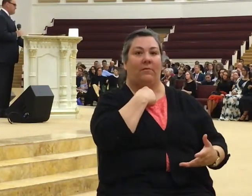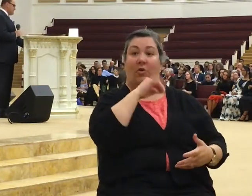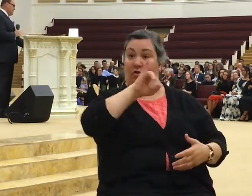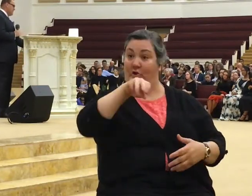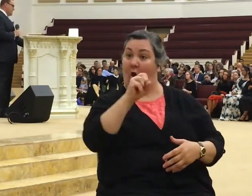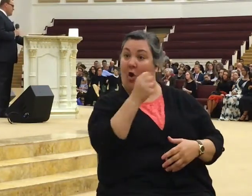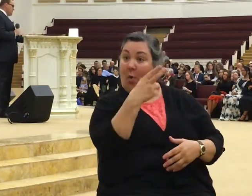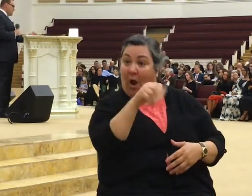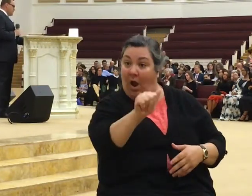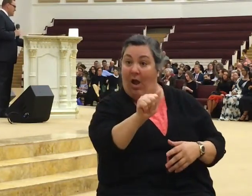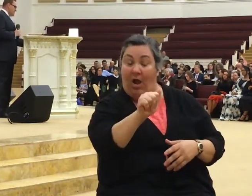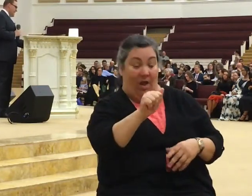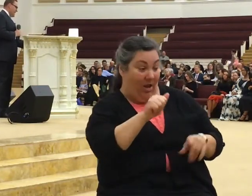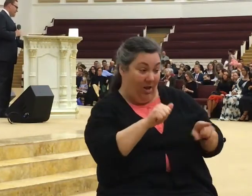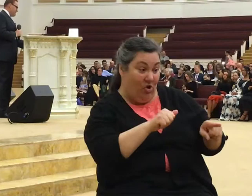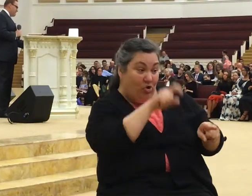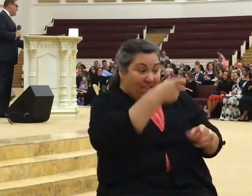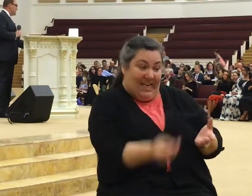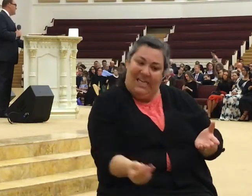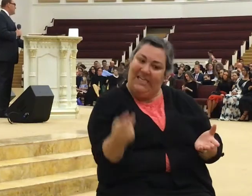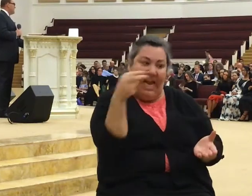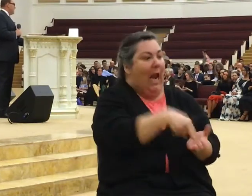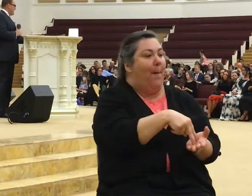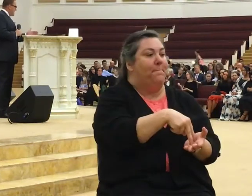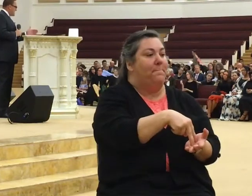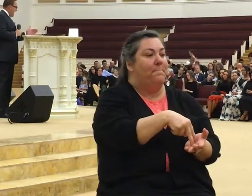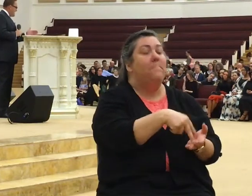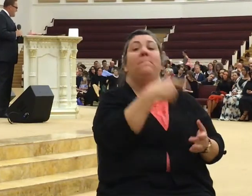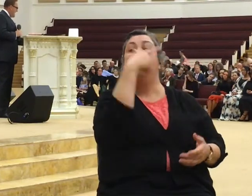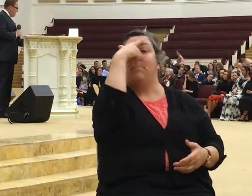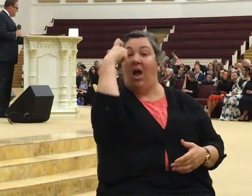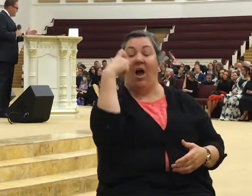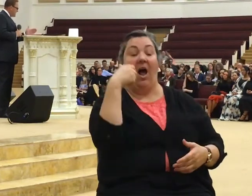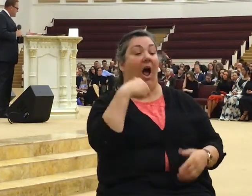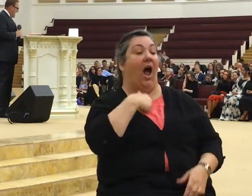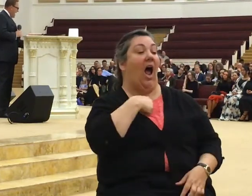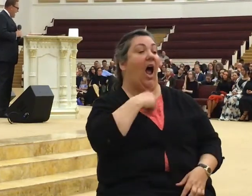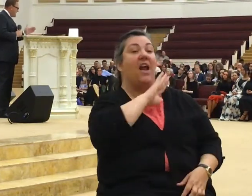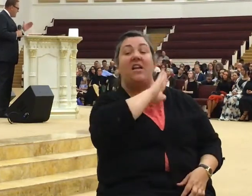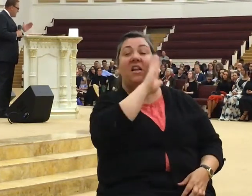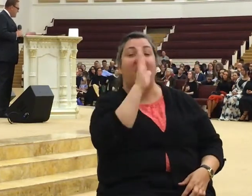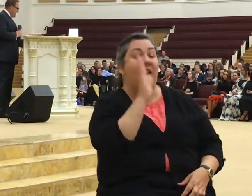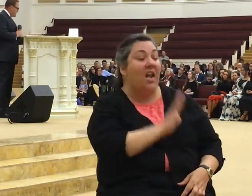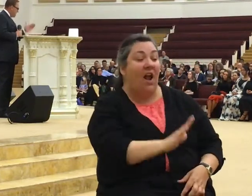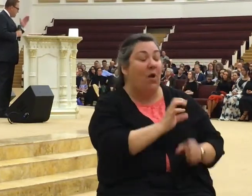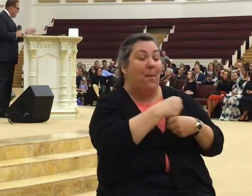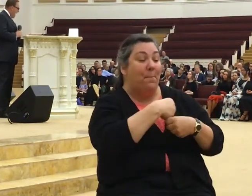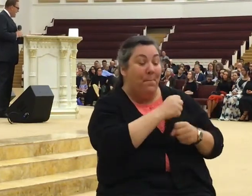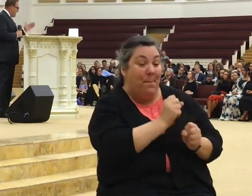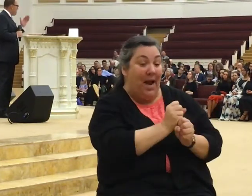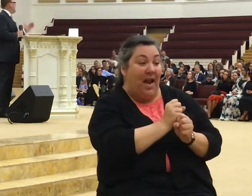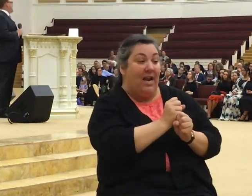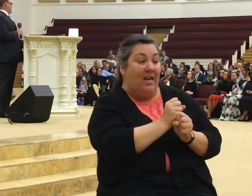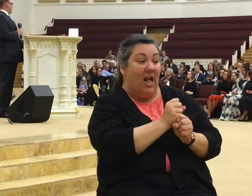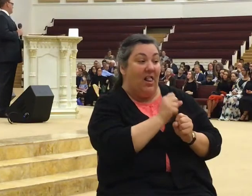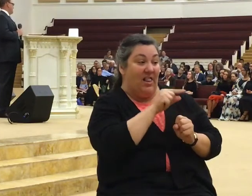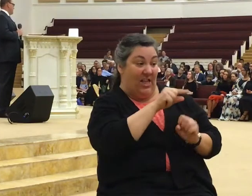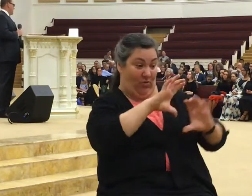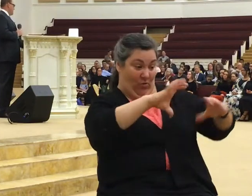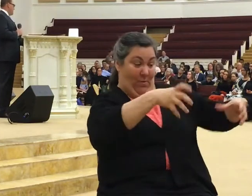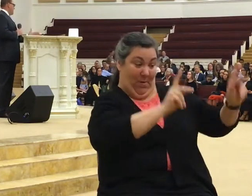Joshua, you need to get up because I never designed this body of